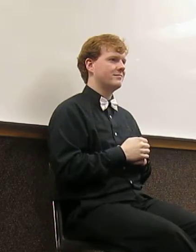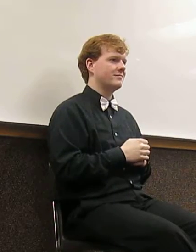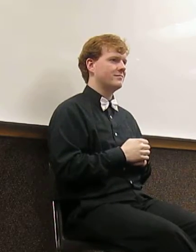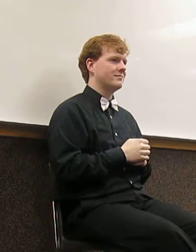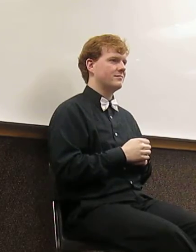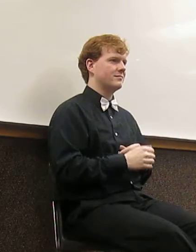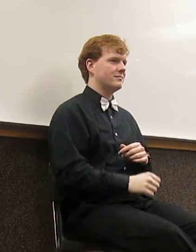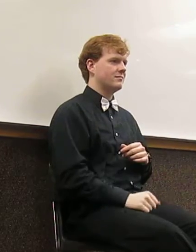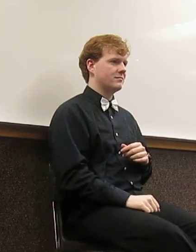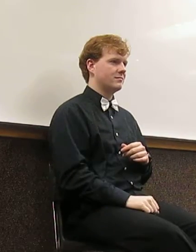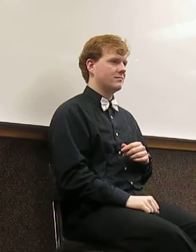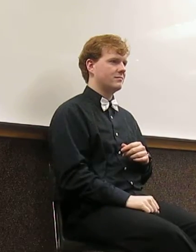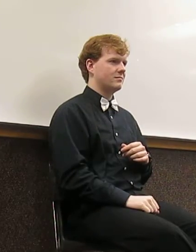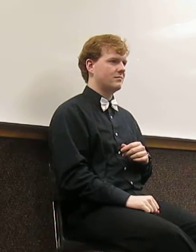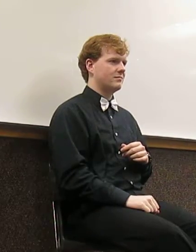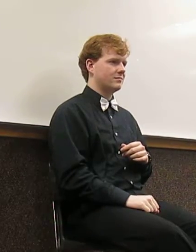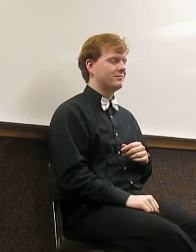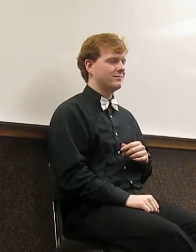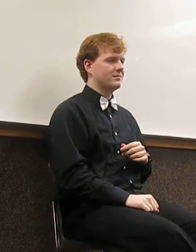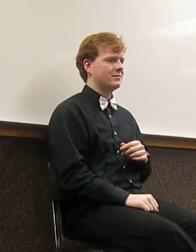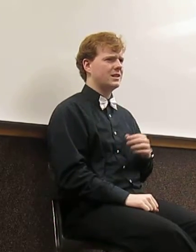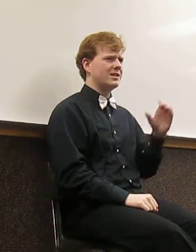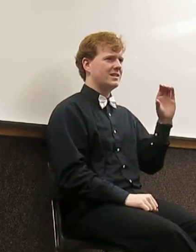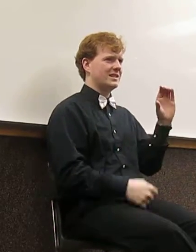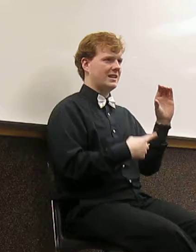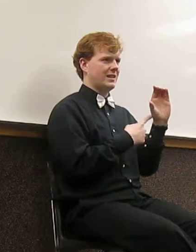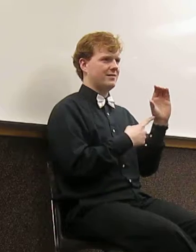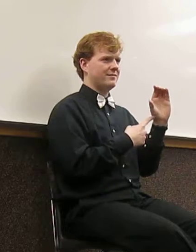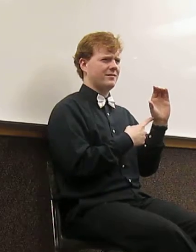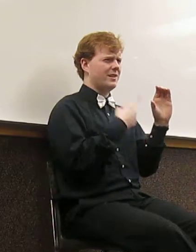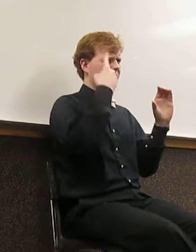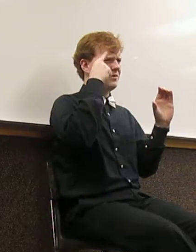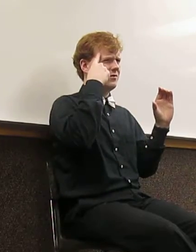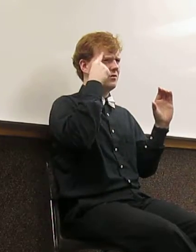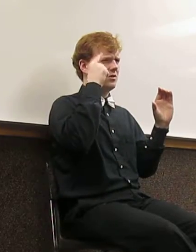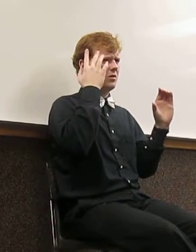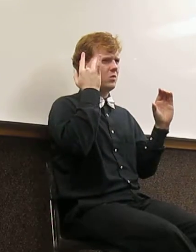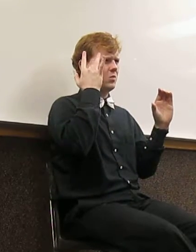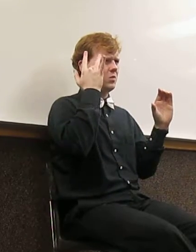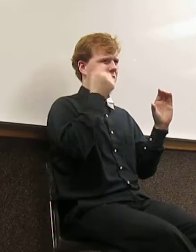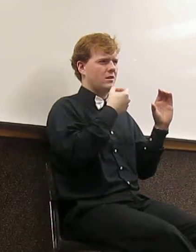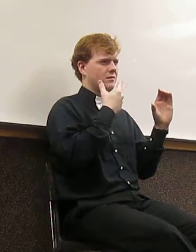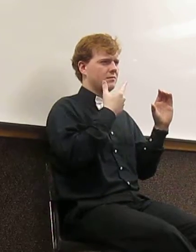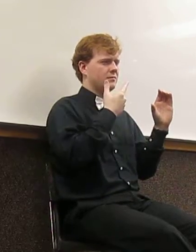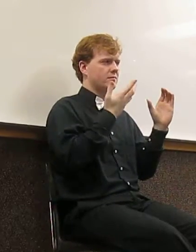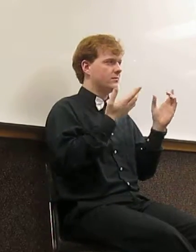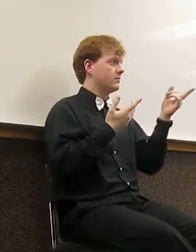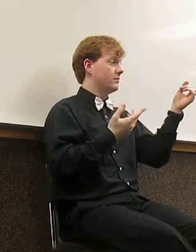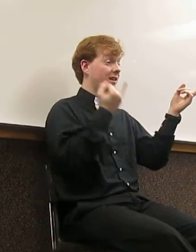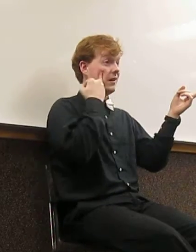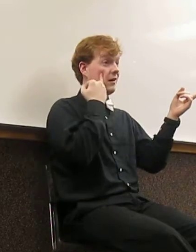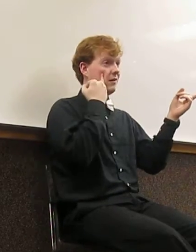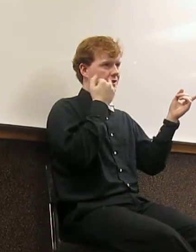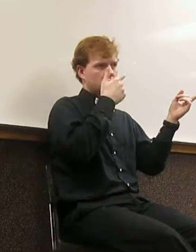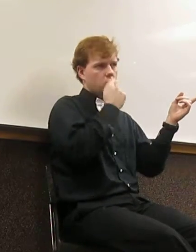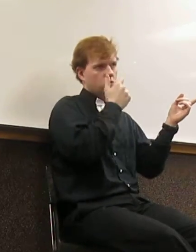A, yeah. What does vitamin C do? Anybody know? Why do you take a vitamin C tablet? Why did you do that? It's like you have a cold